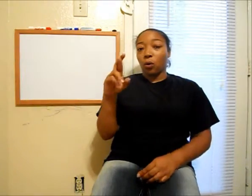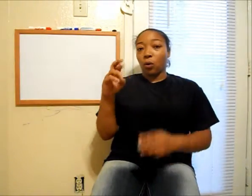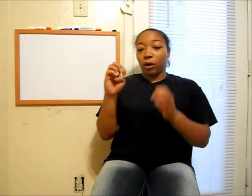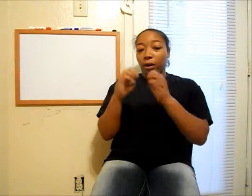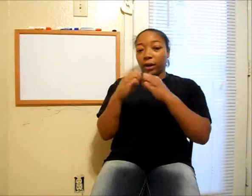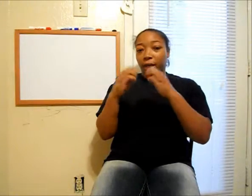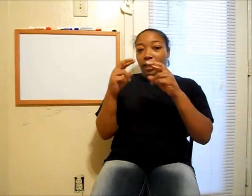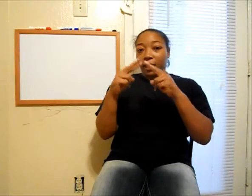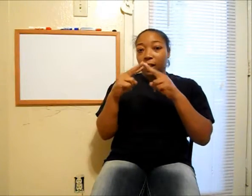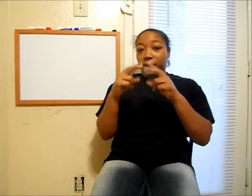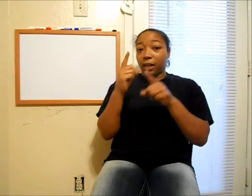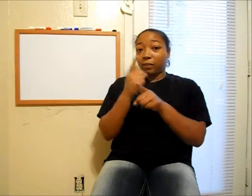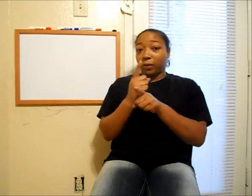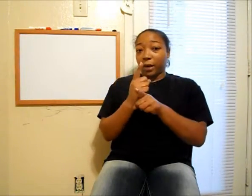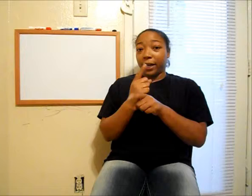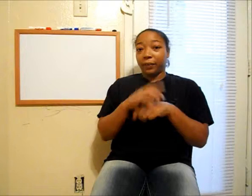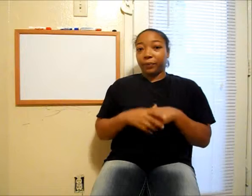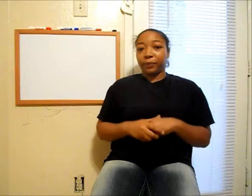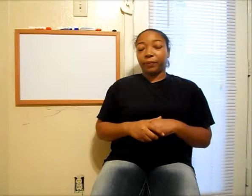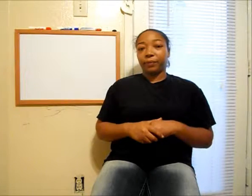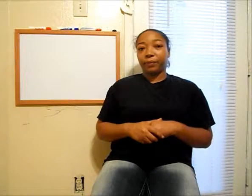or even, right?